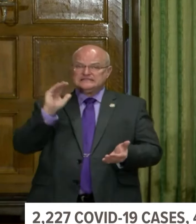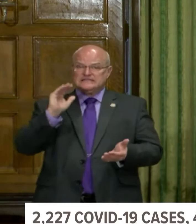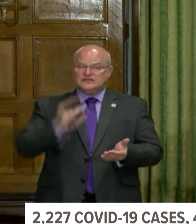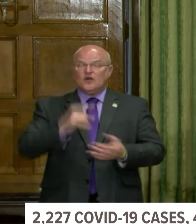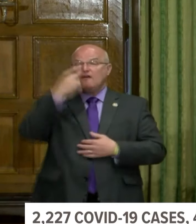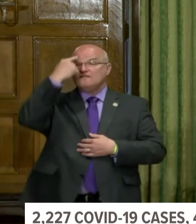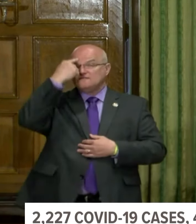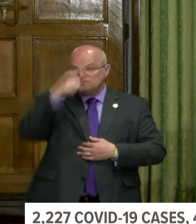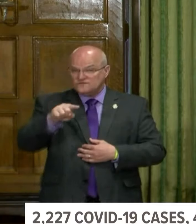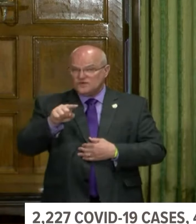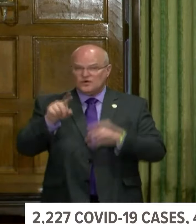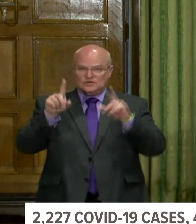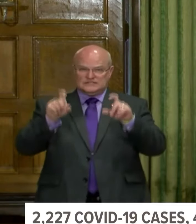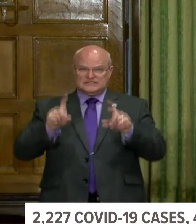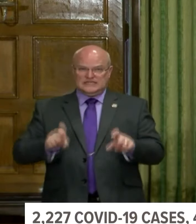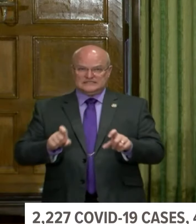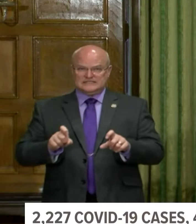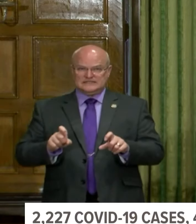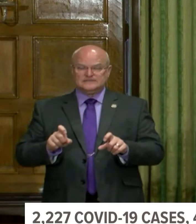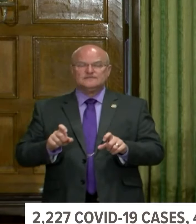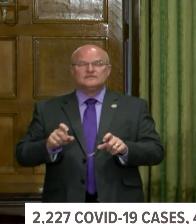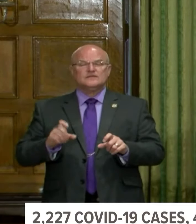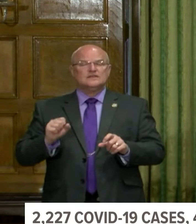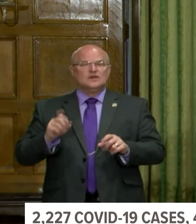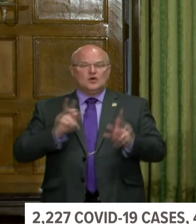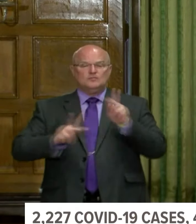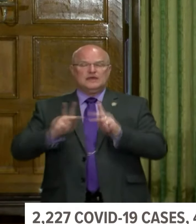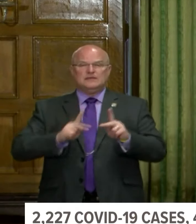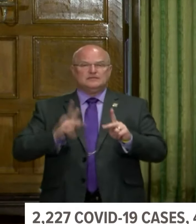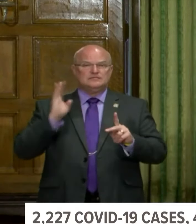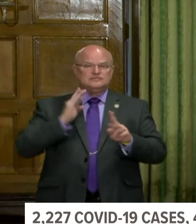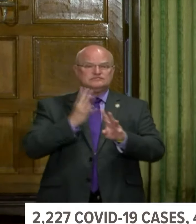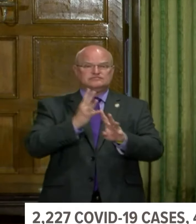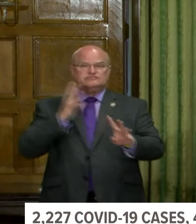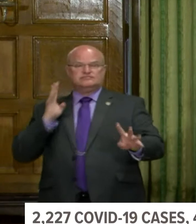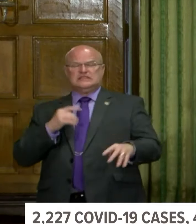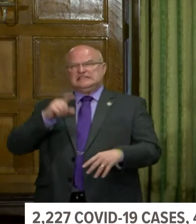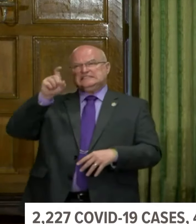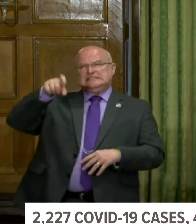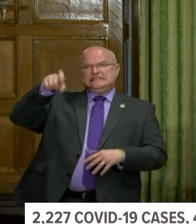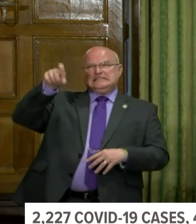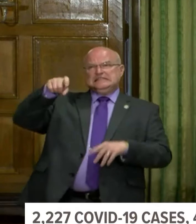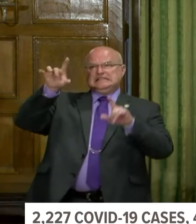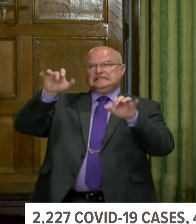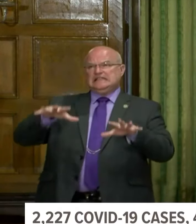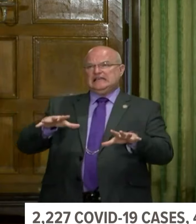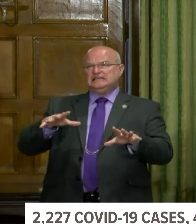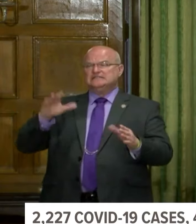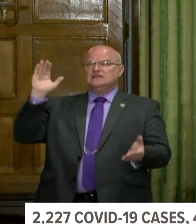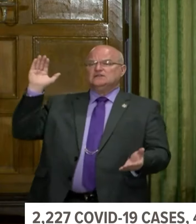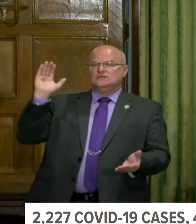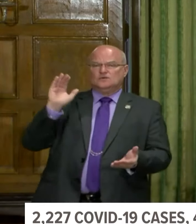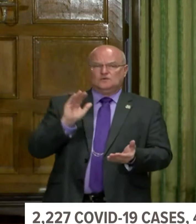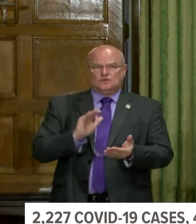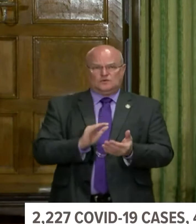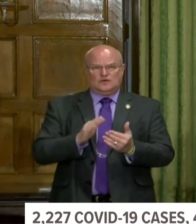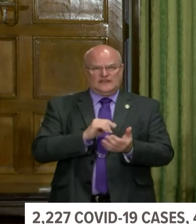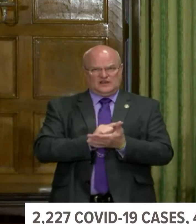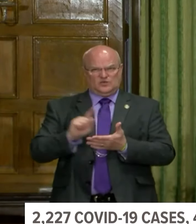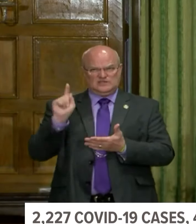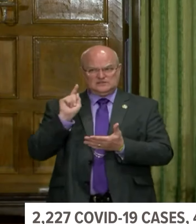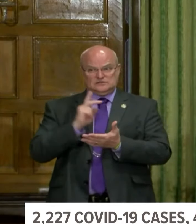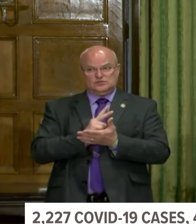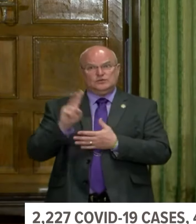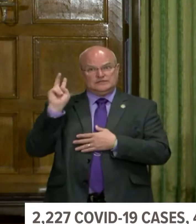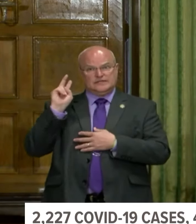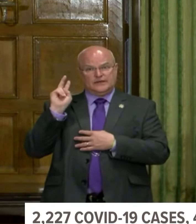for testing. In other words, people who are lining up and saying we need a test are fewer today than they were a week ago and 2